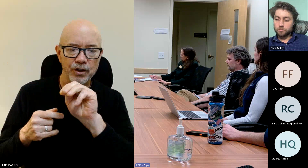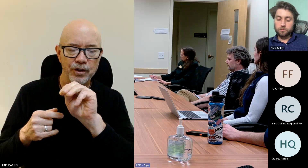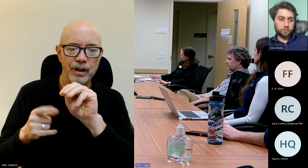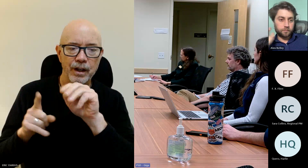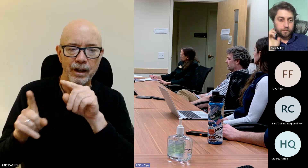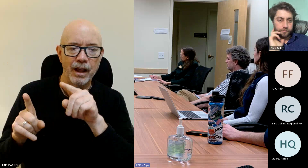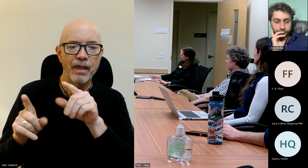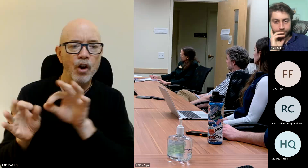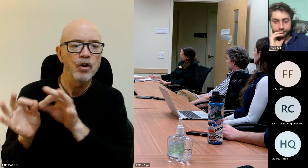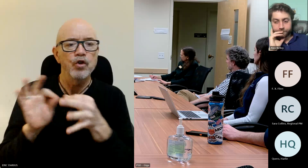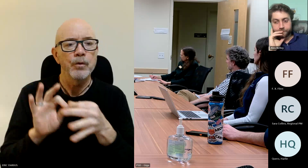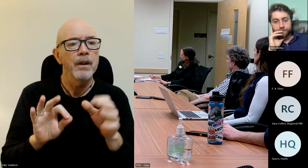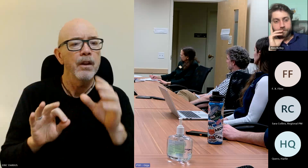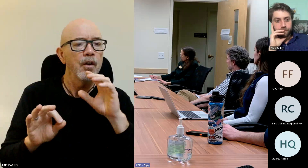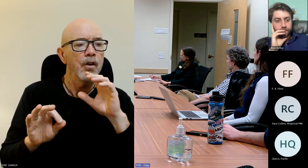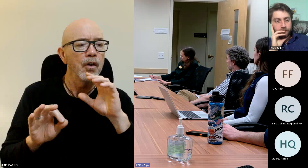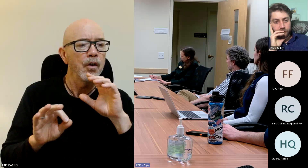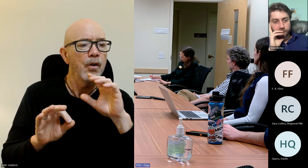VSA